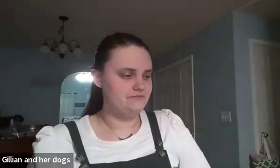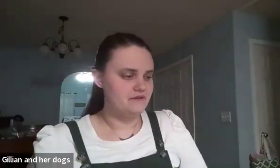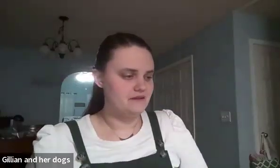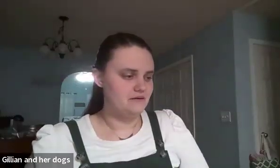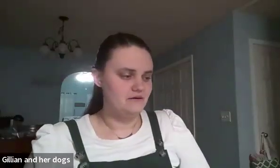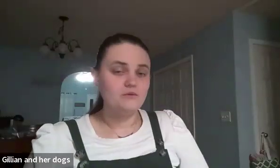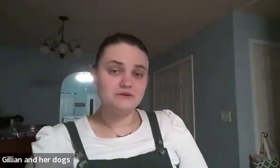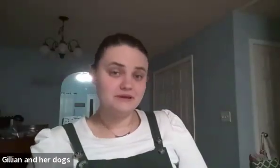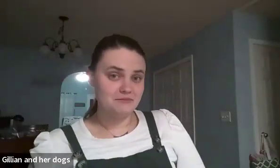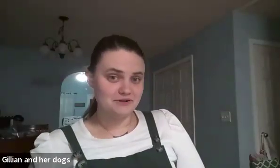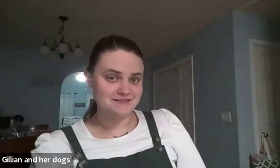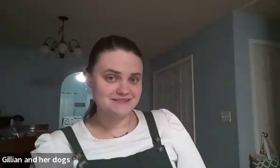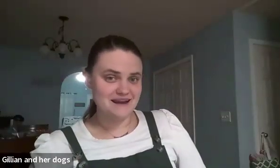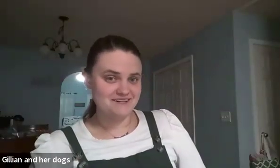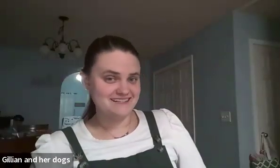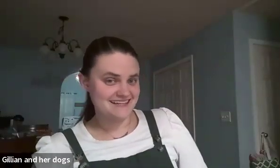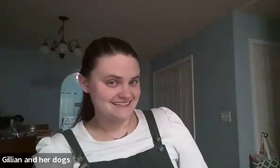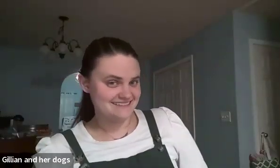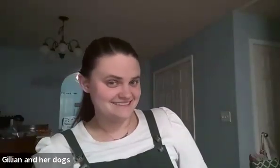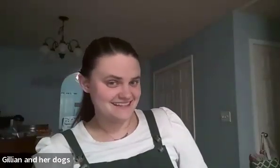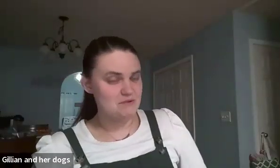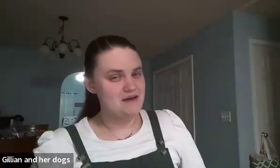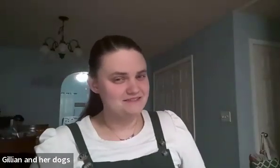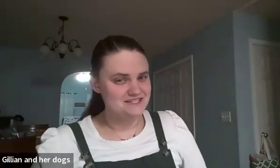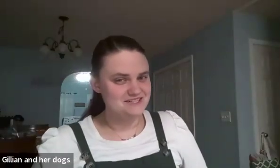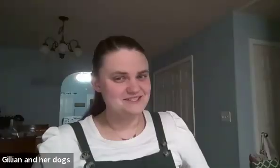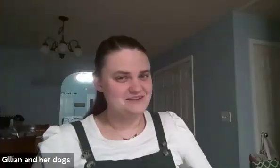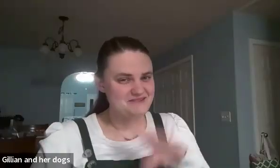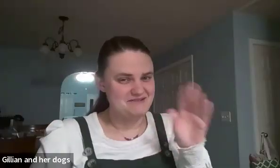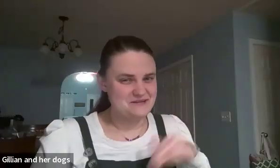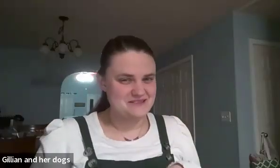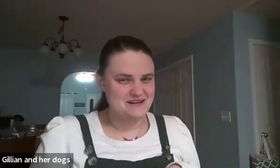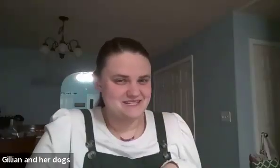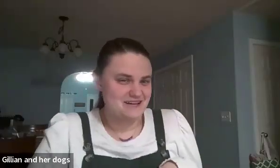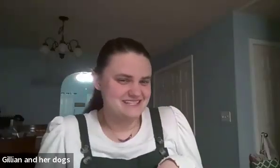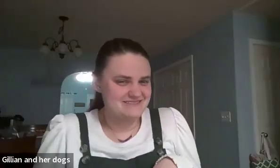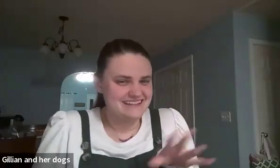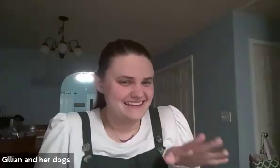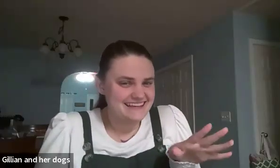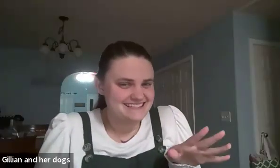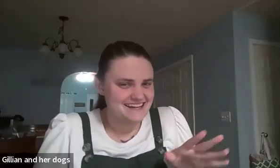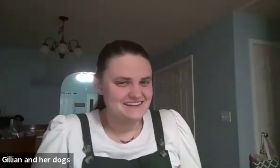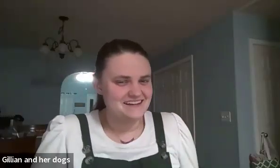again. We're doing numbers, and I'm very excited. I'm a math teacher, so like whenever we do the numbers, I always get really like excited on